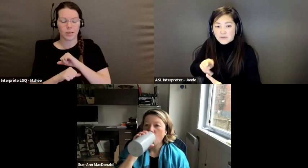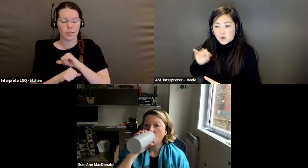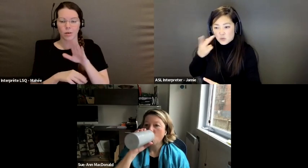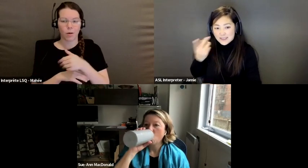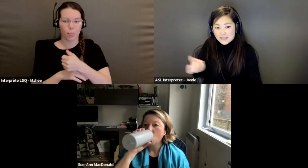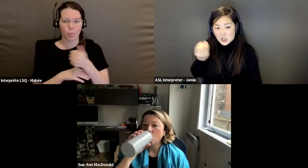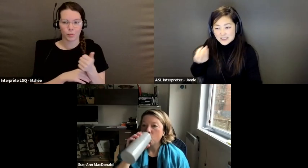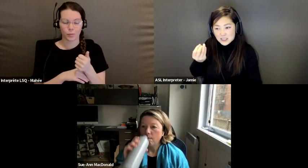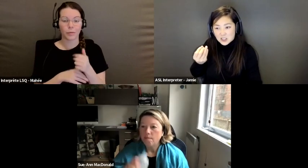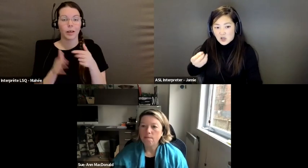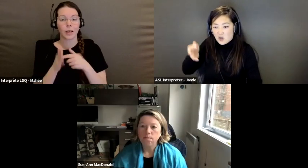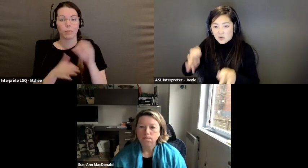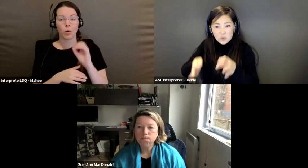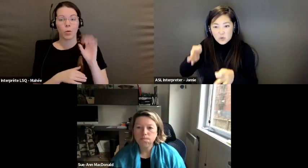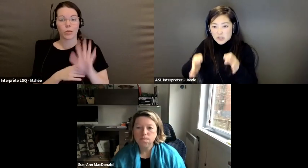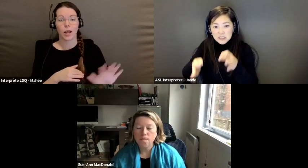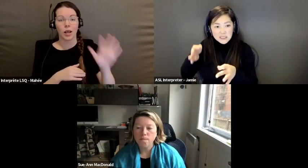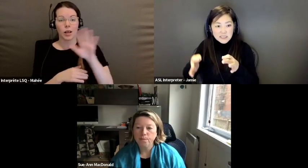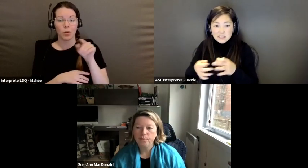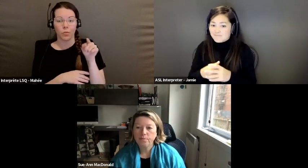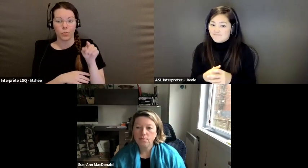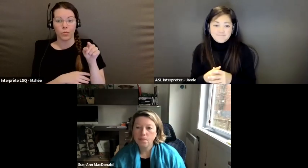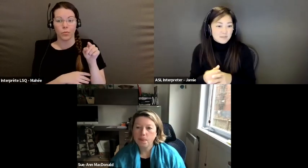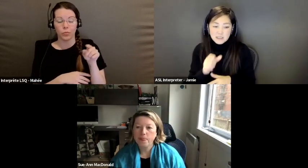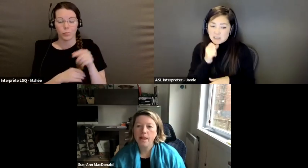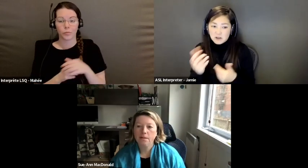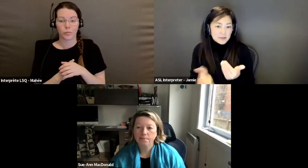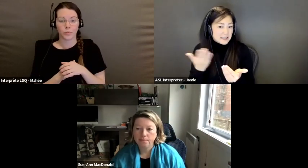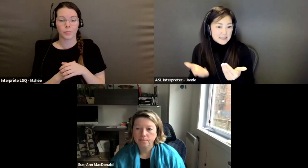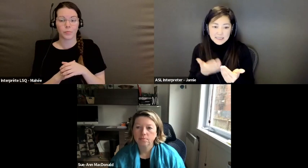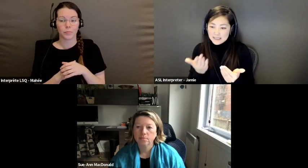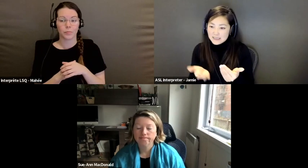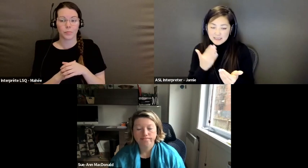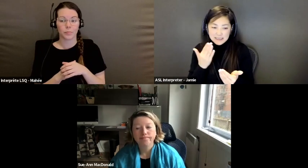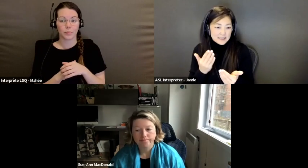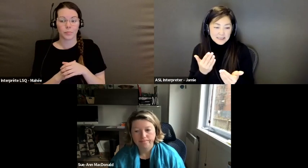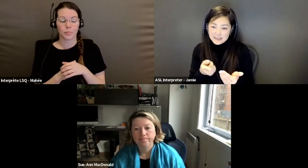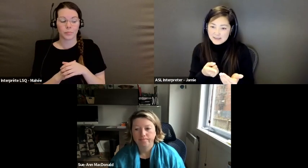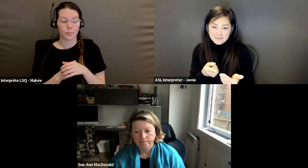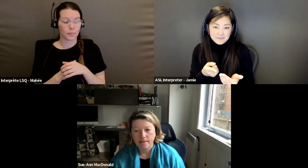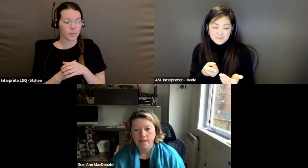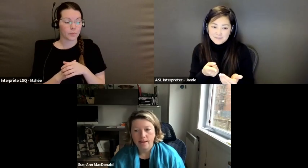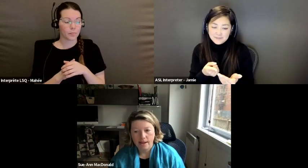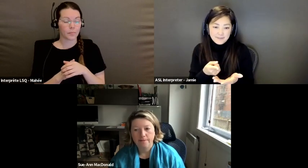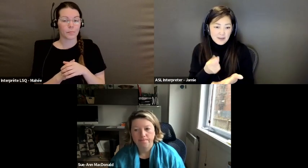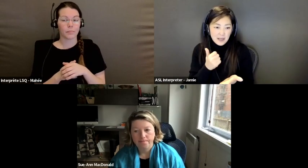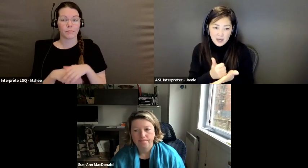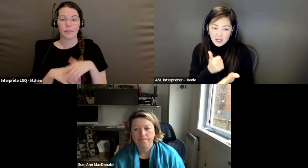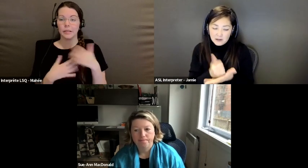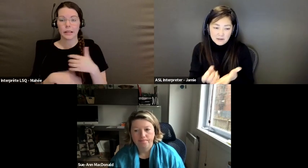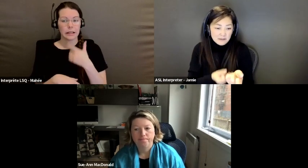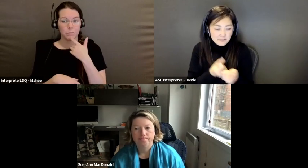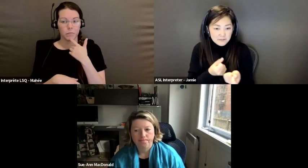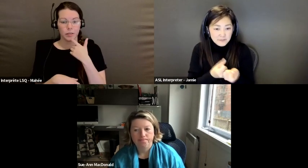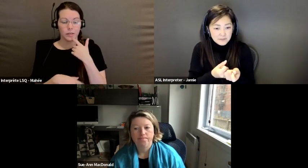example, courts have not been an easy route to make inroads on the conditions that people